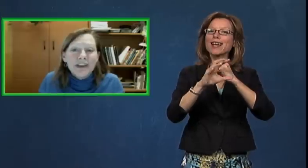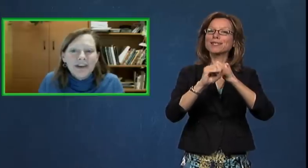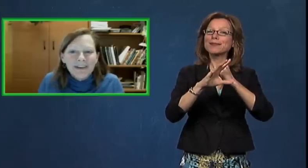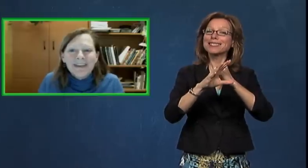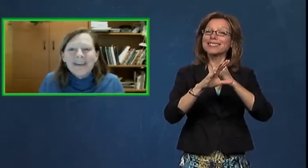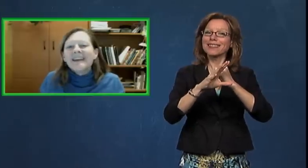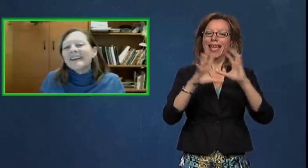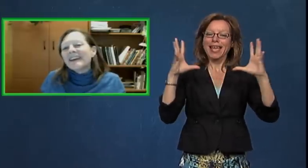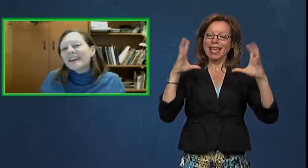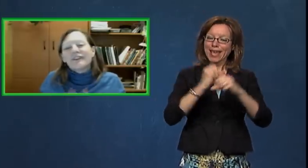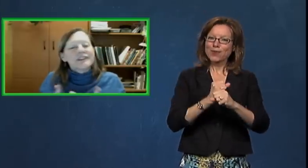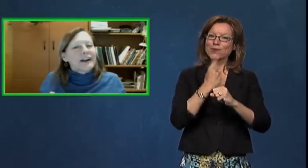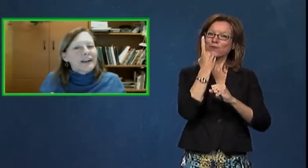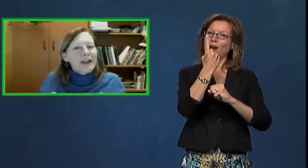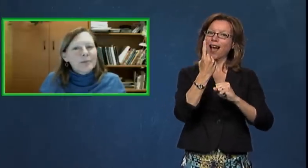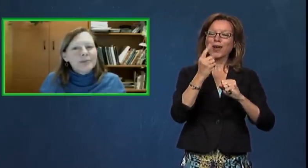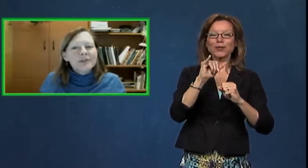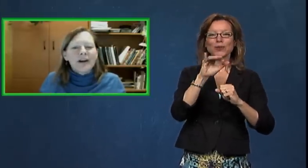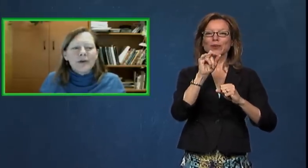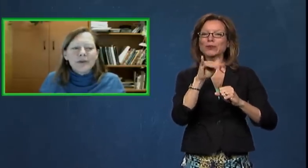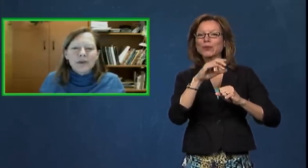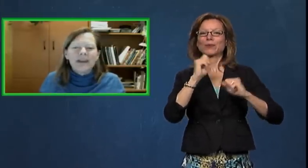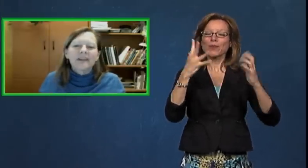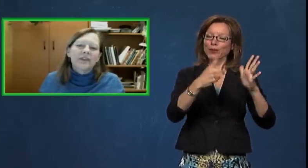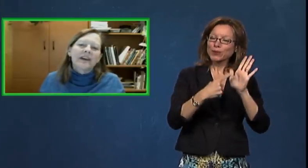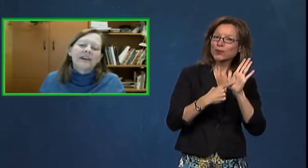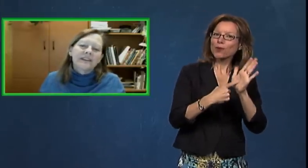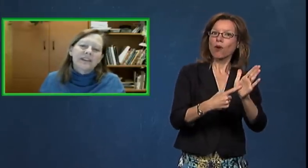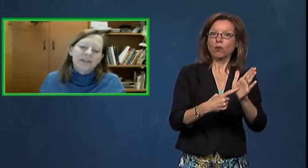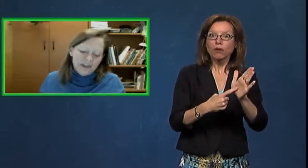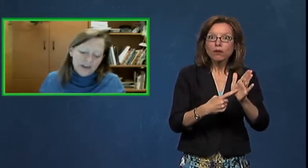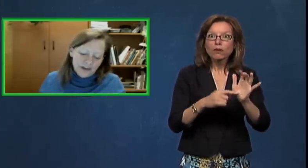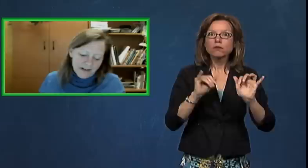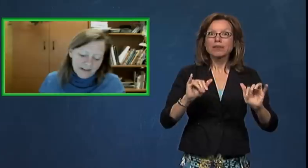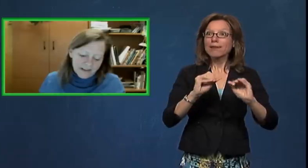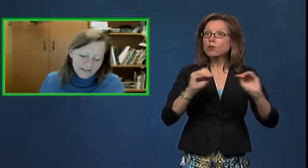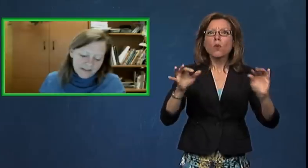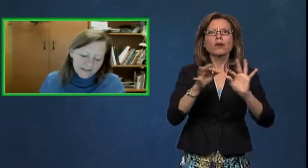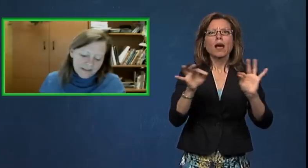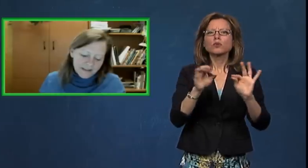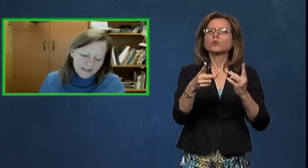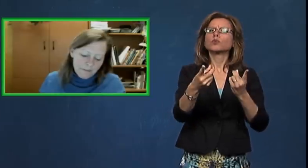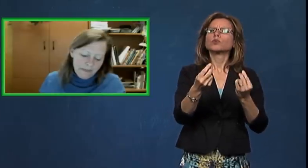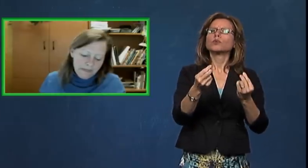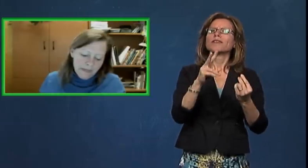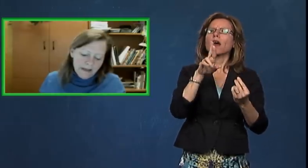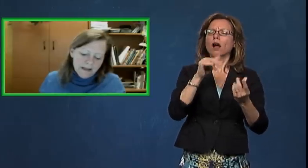for the year? If it's not captioned, how do you handle that in VRI?